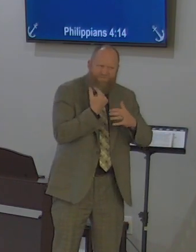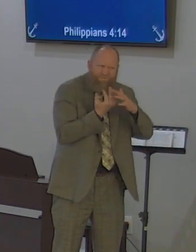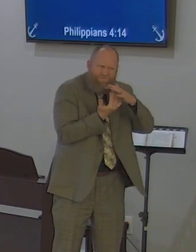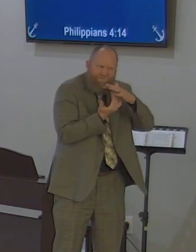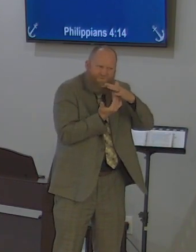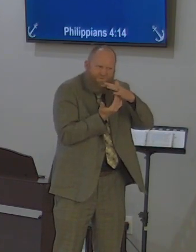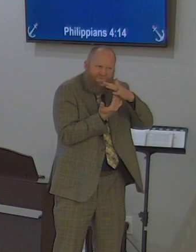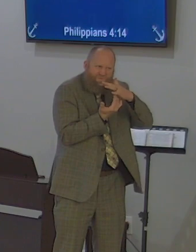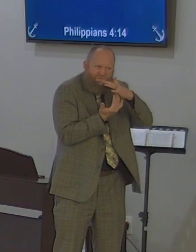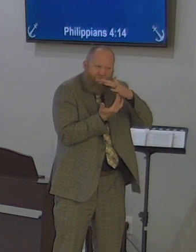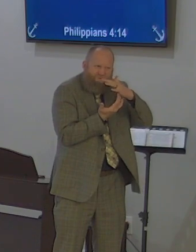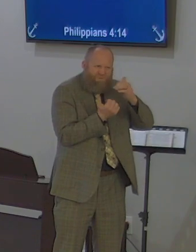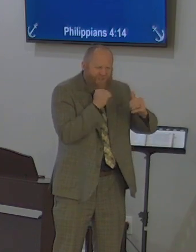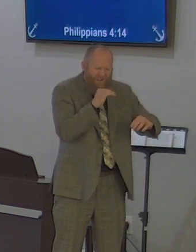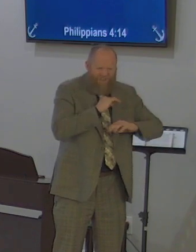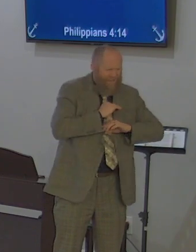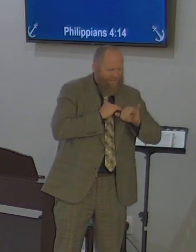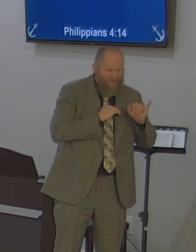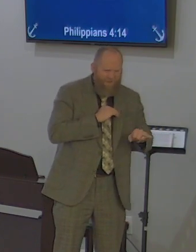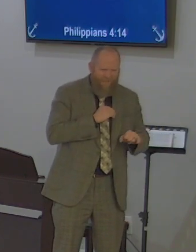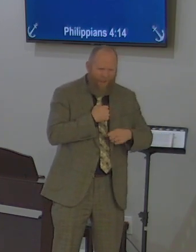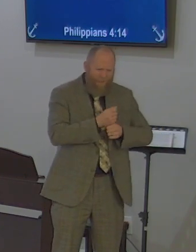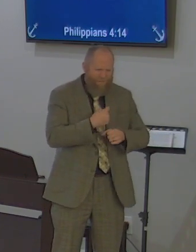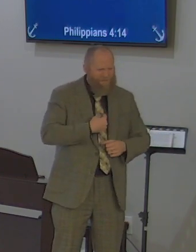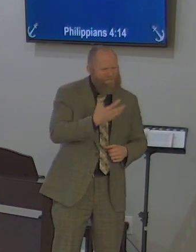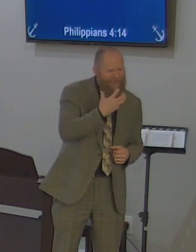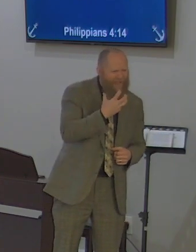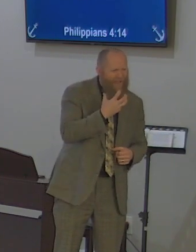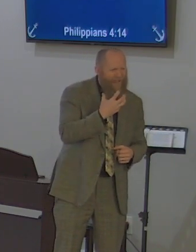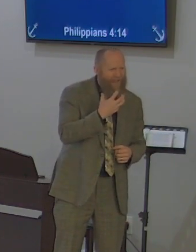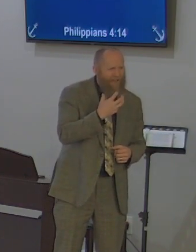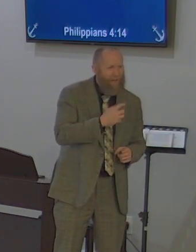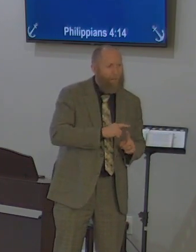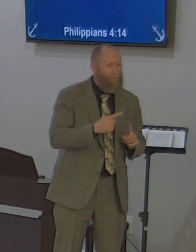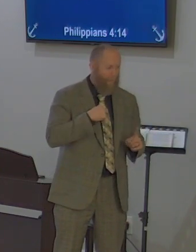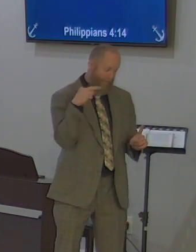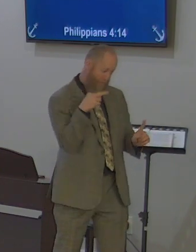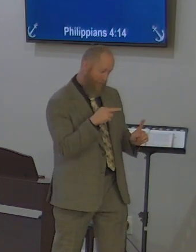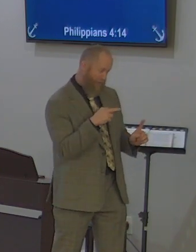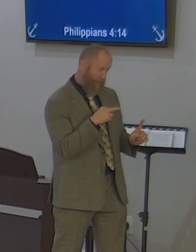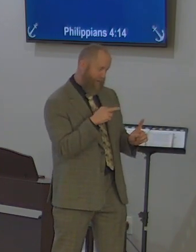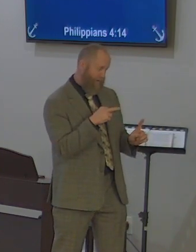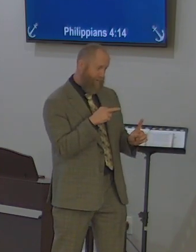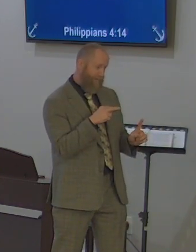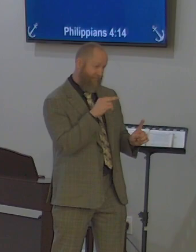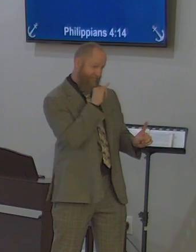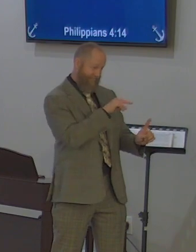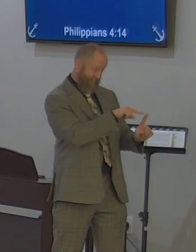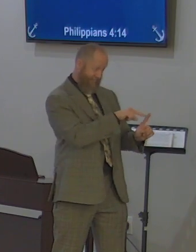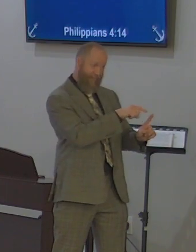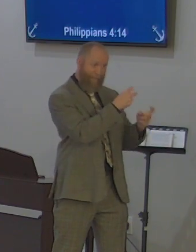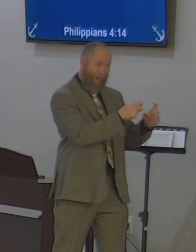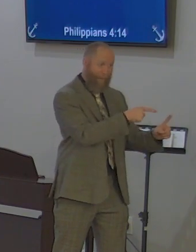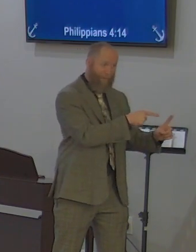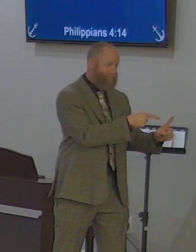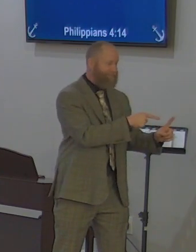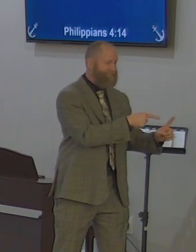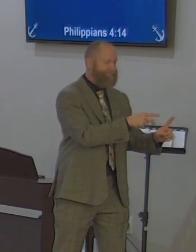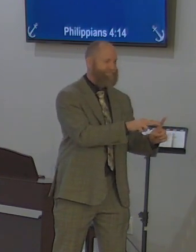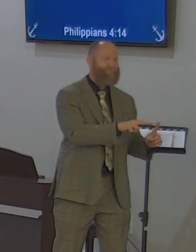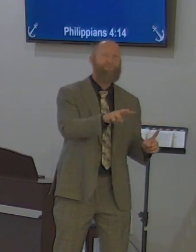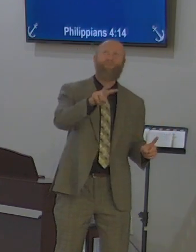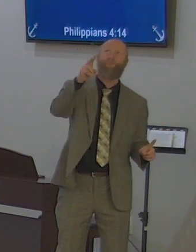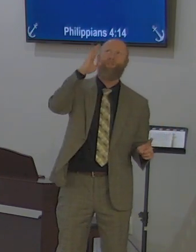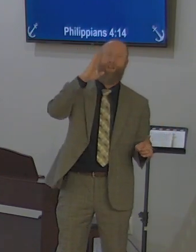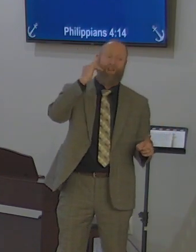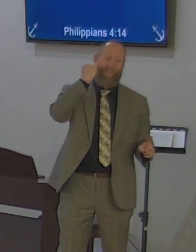not at all satisfied with them. And yet there's nothing wrong with them ultimately. And you ought to in this room tonight get down